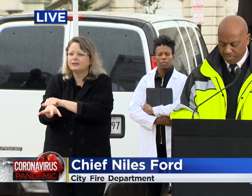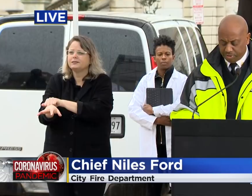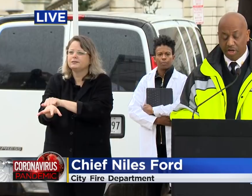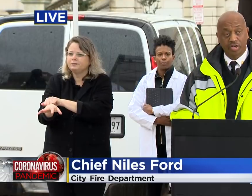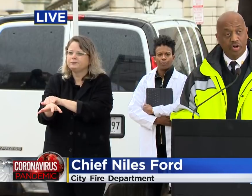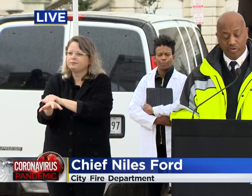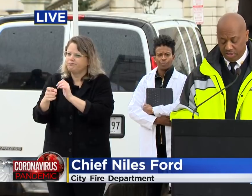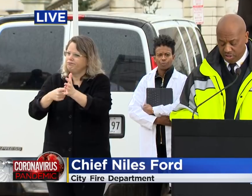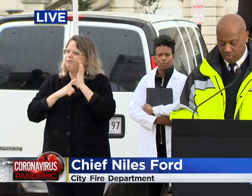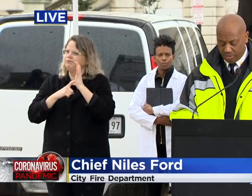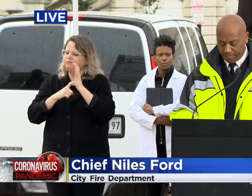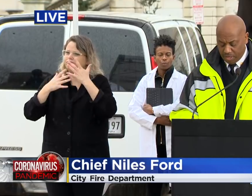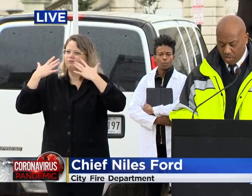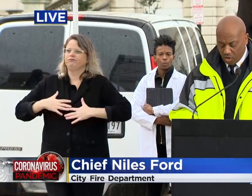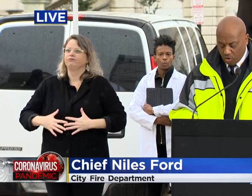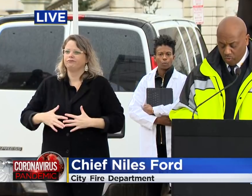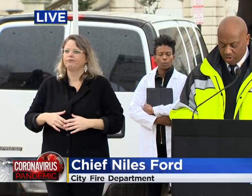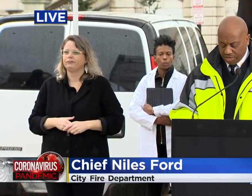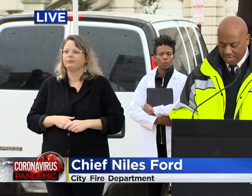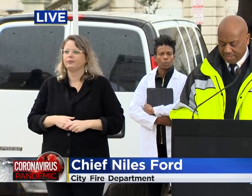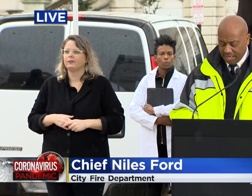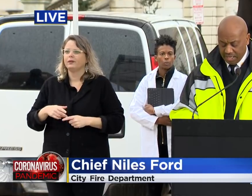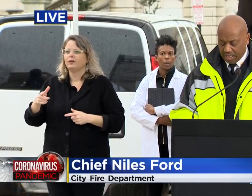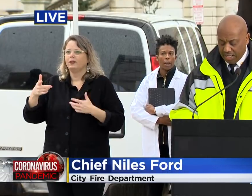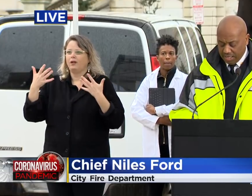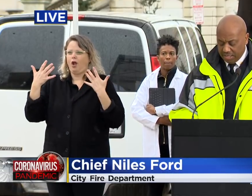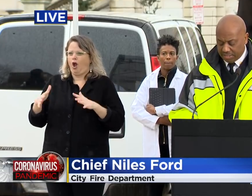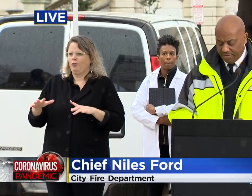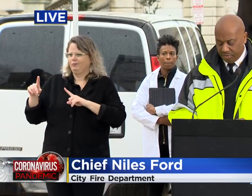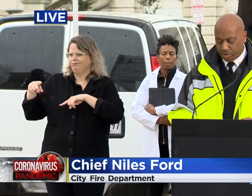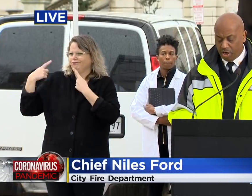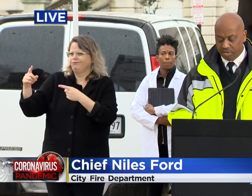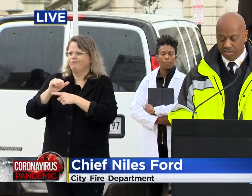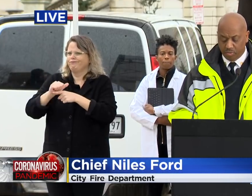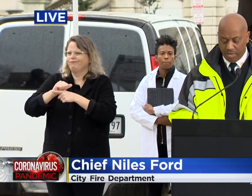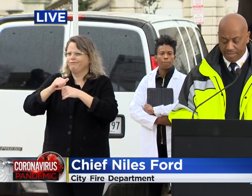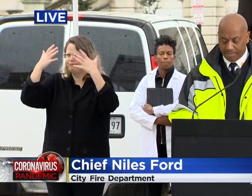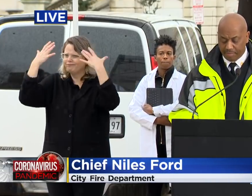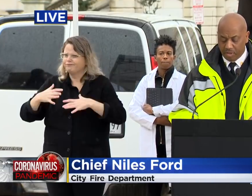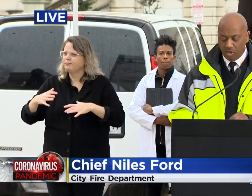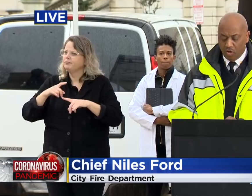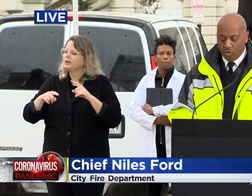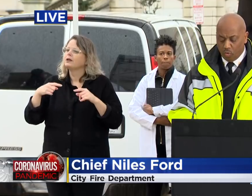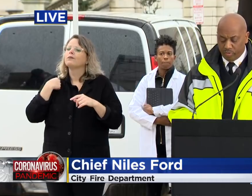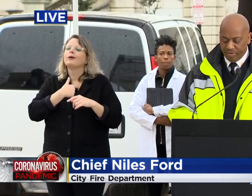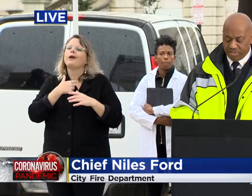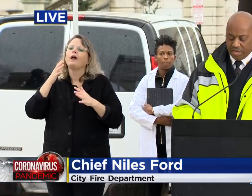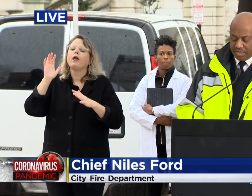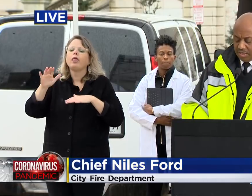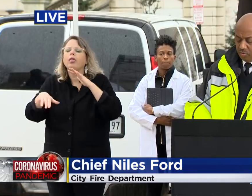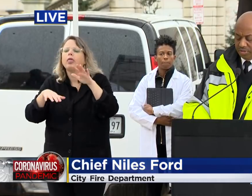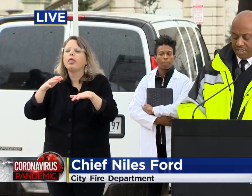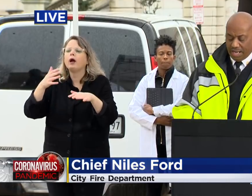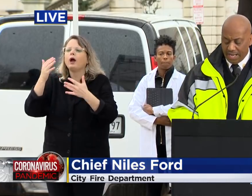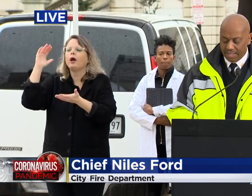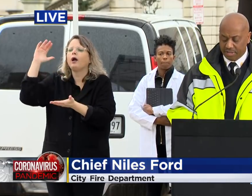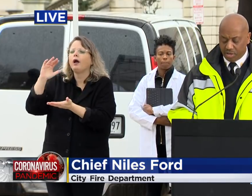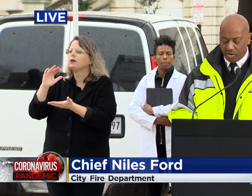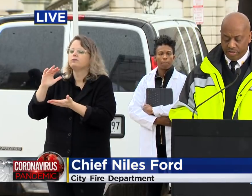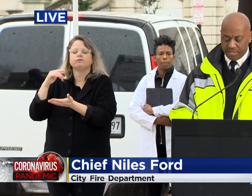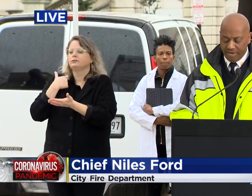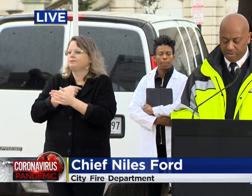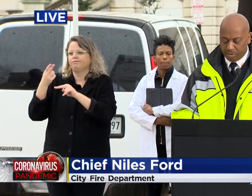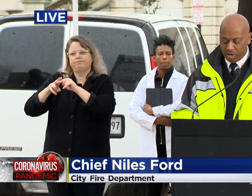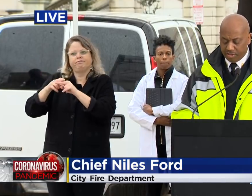our members are currently doing. We are not taking any safety precautions away. What we've done was enhance